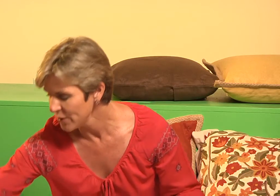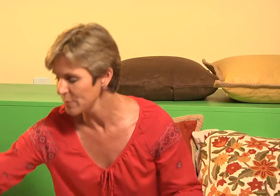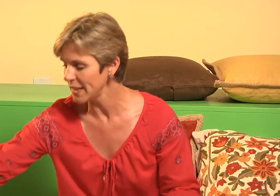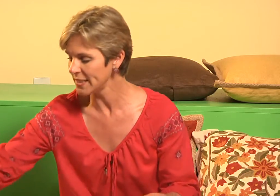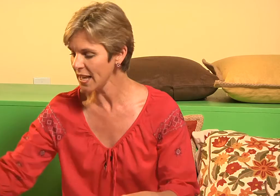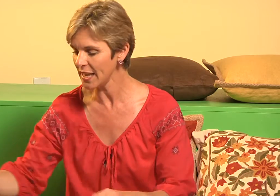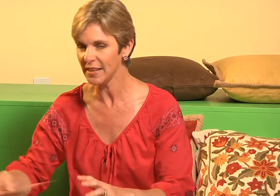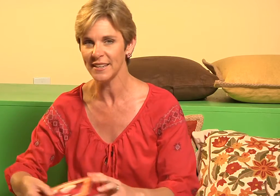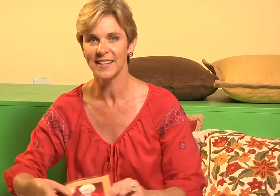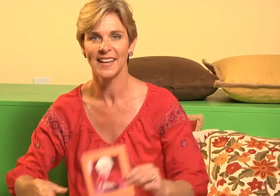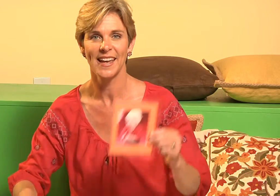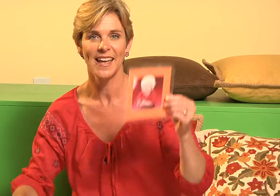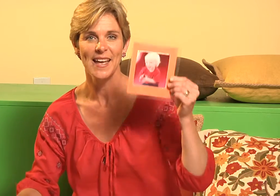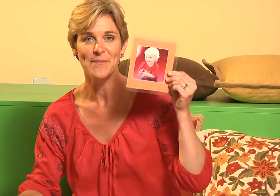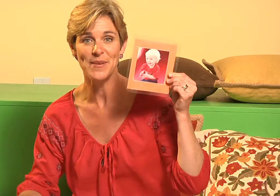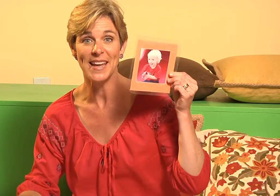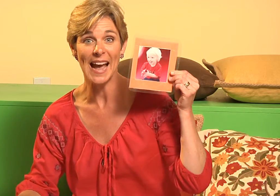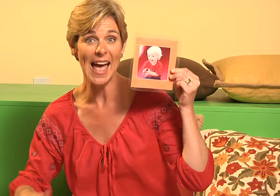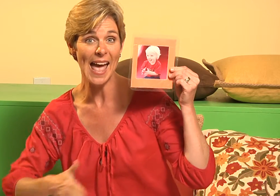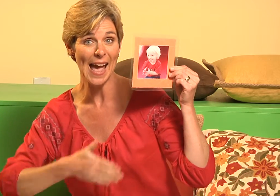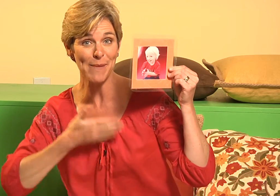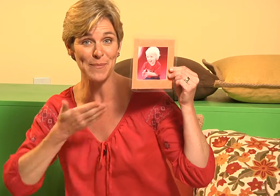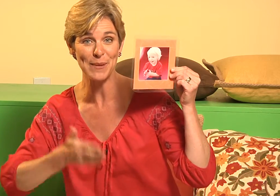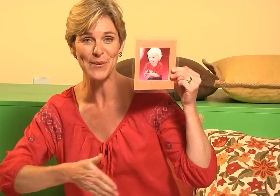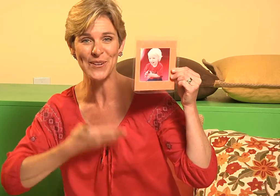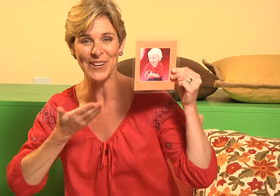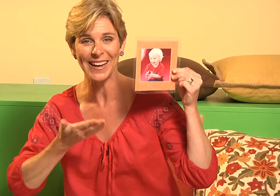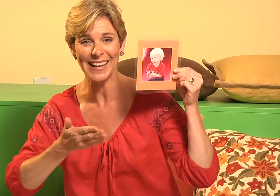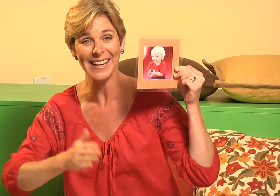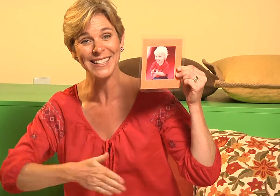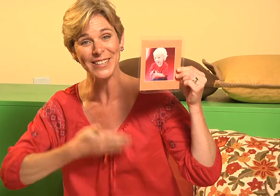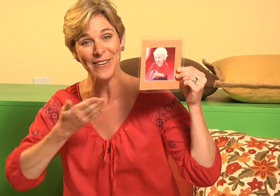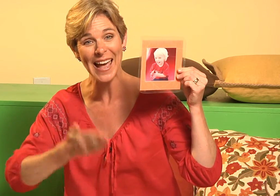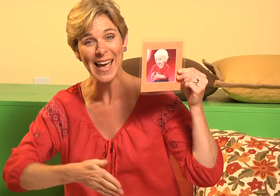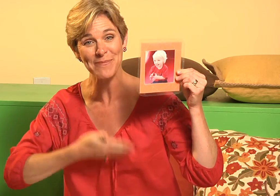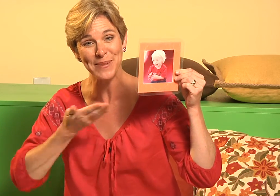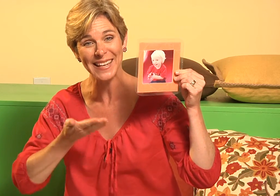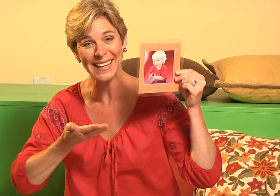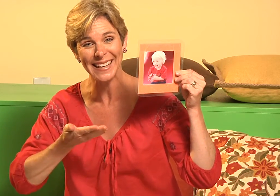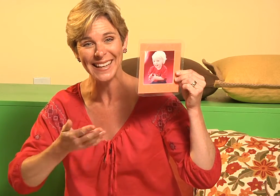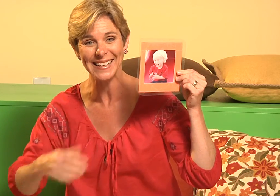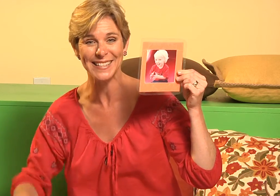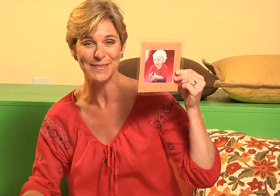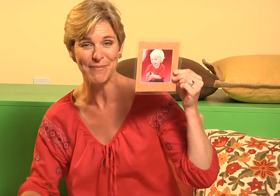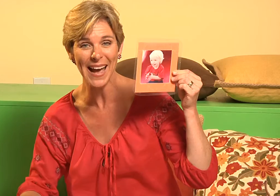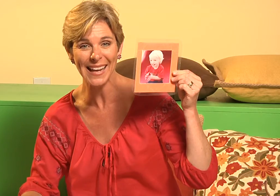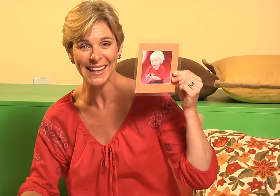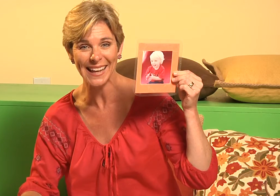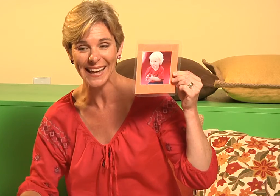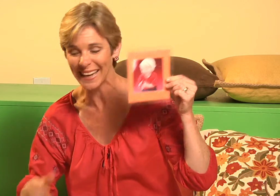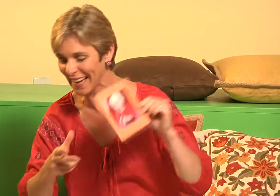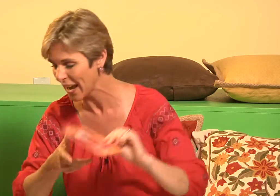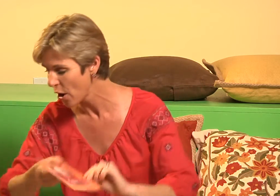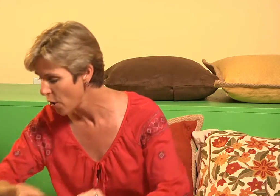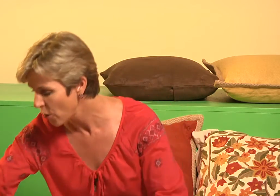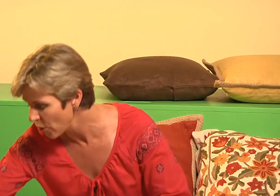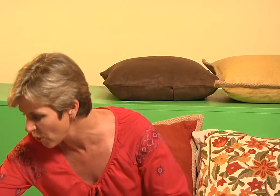my son being a happy boy. He's so happy. He's smiling.